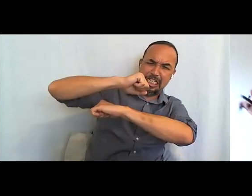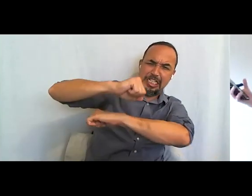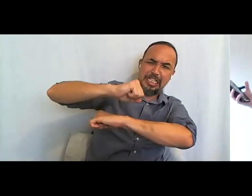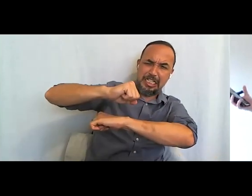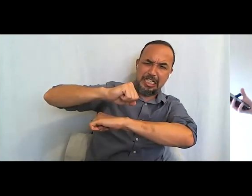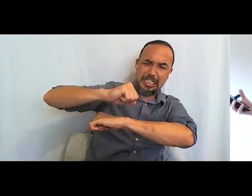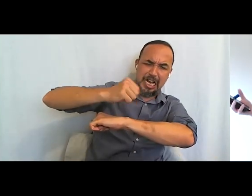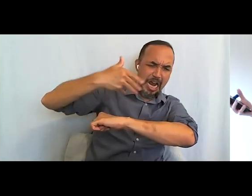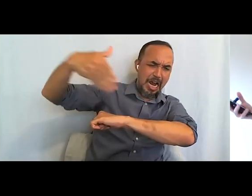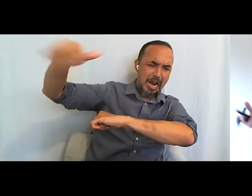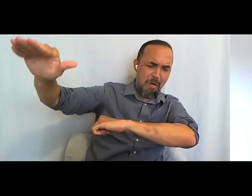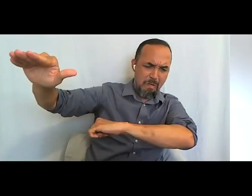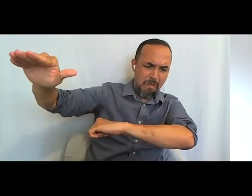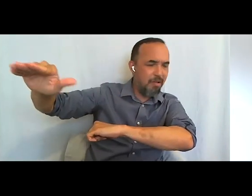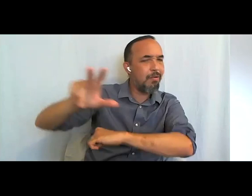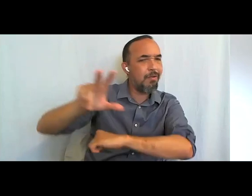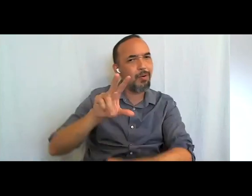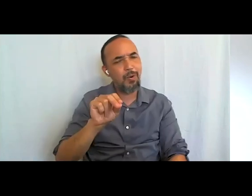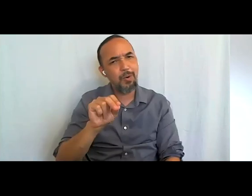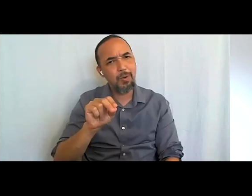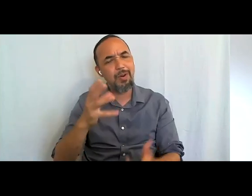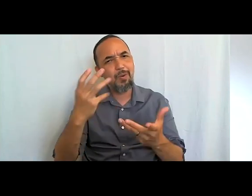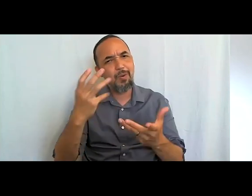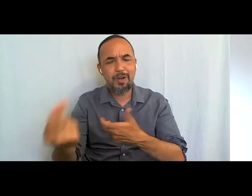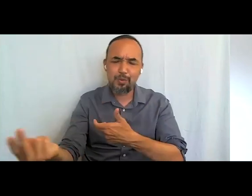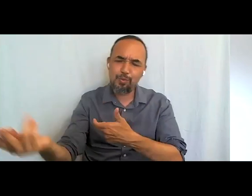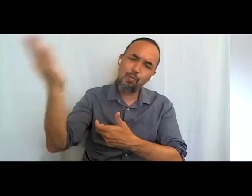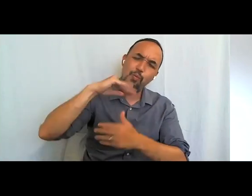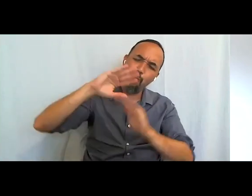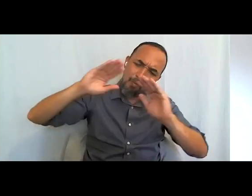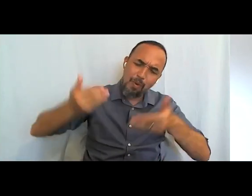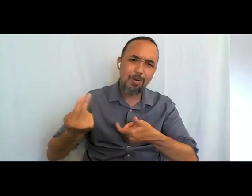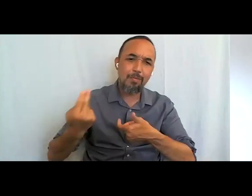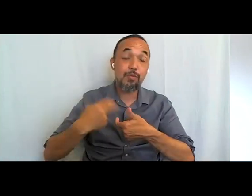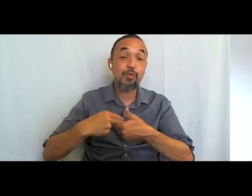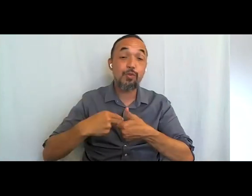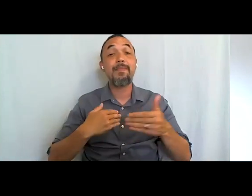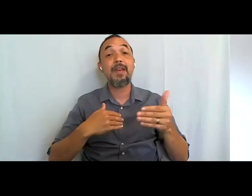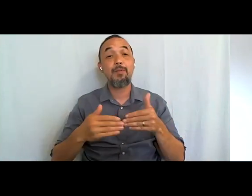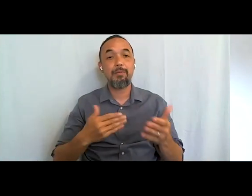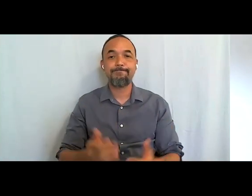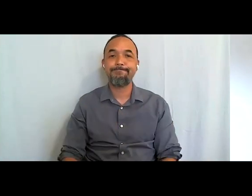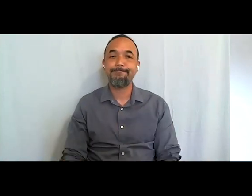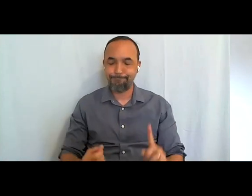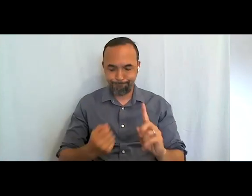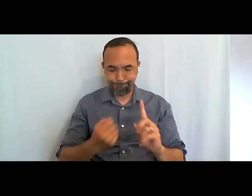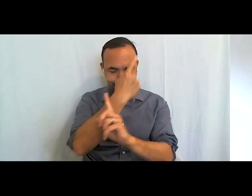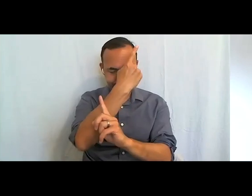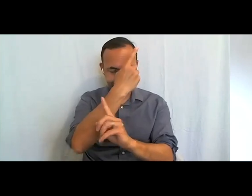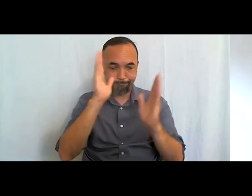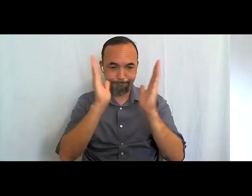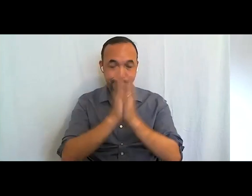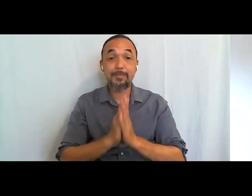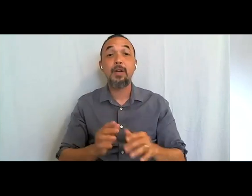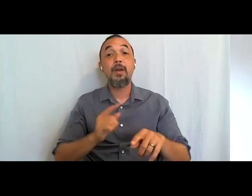great stewards of a place. Anyway, I digress. But there is a merge that happens.